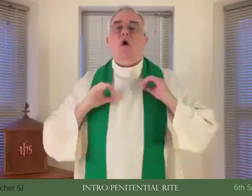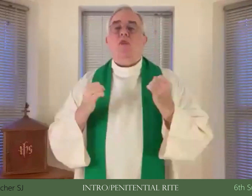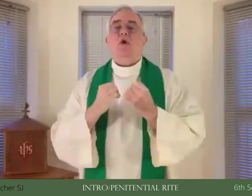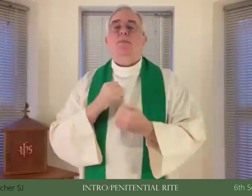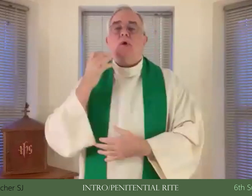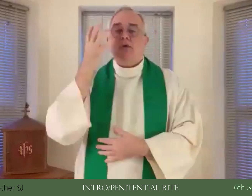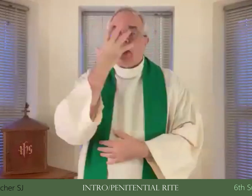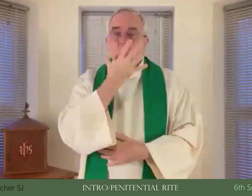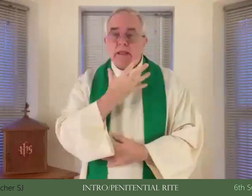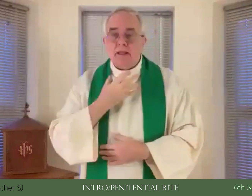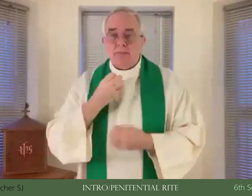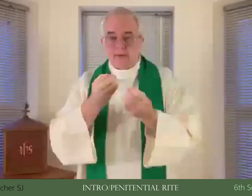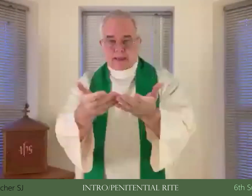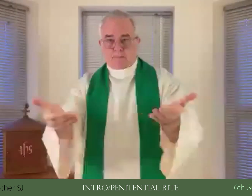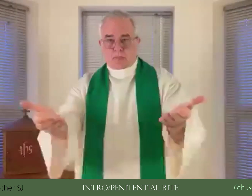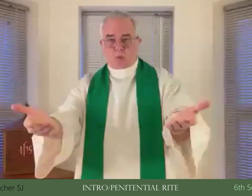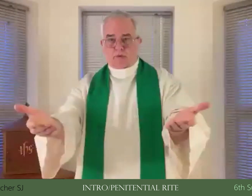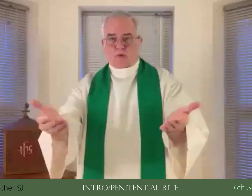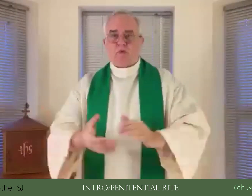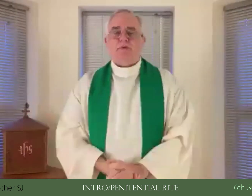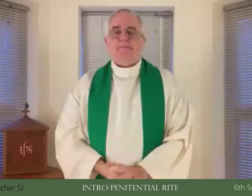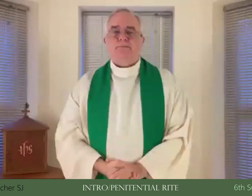the communion of the Holy Spirit be with you.